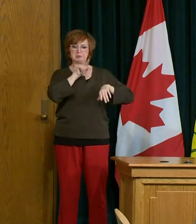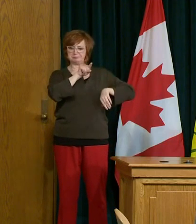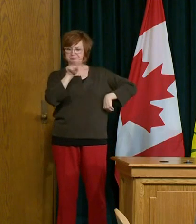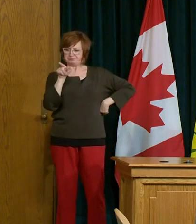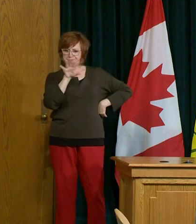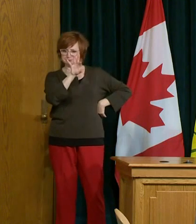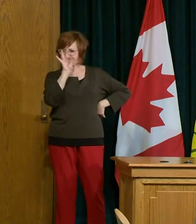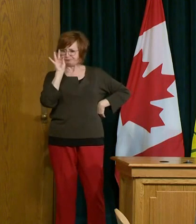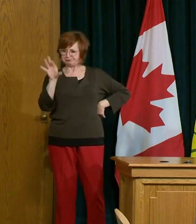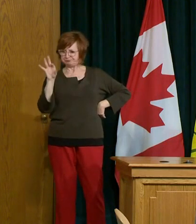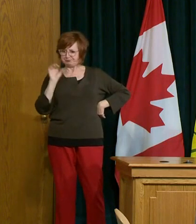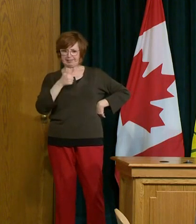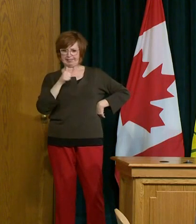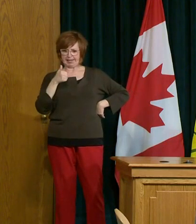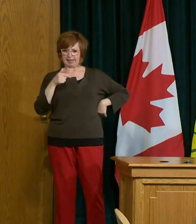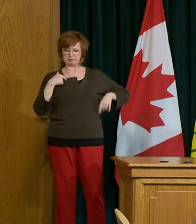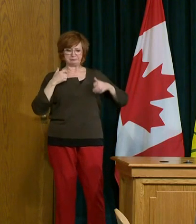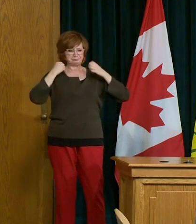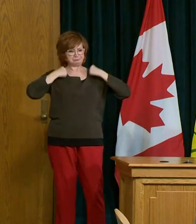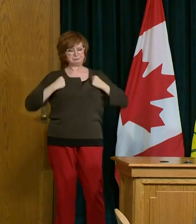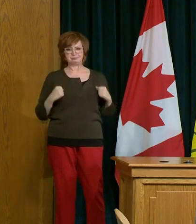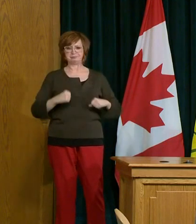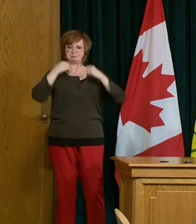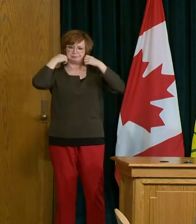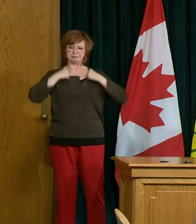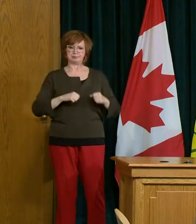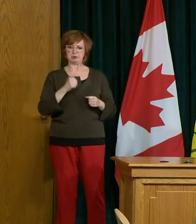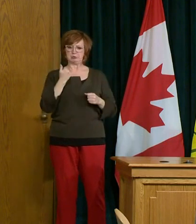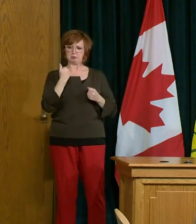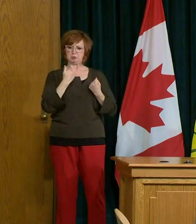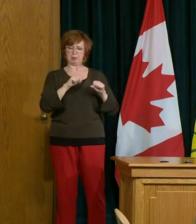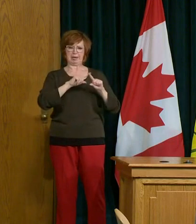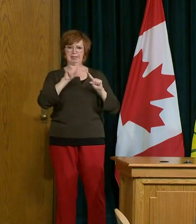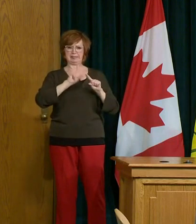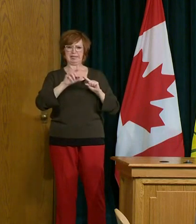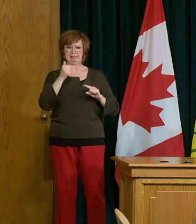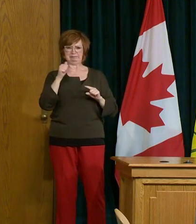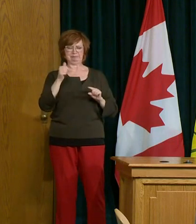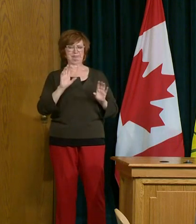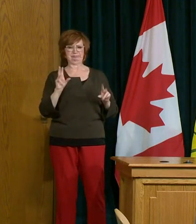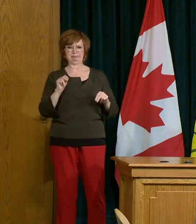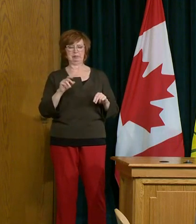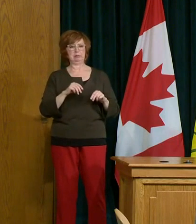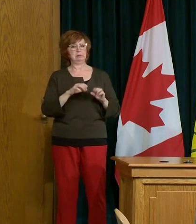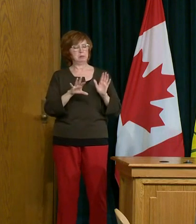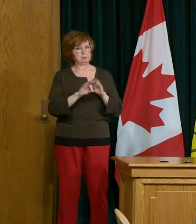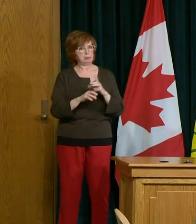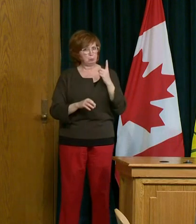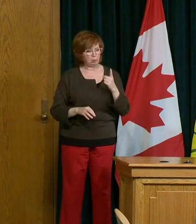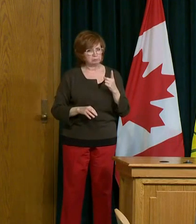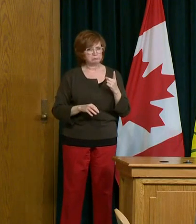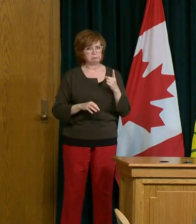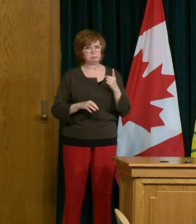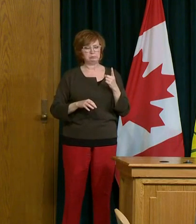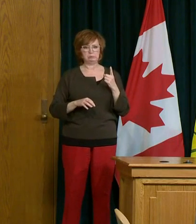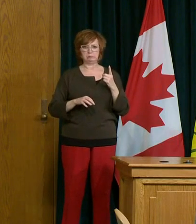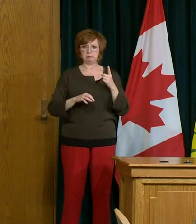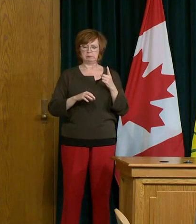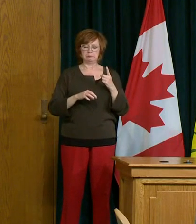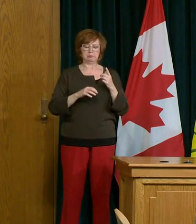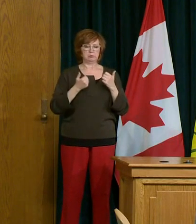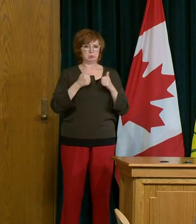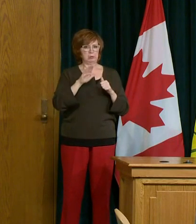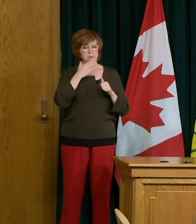your size, you go and select your color and then pick that shirt up and come back. And, some days when you go to a